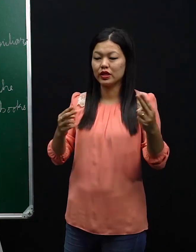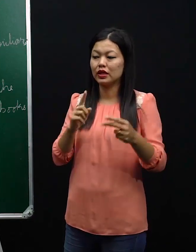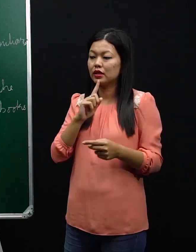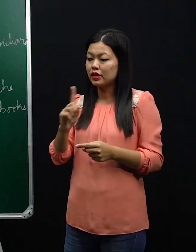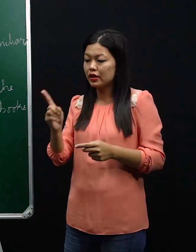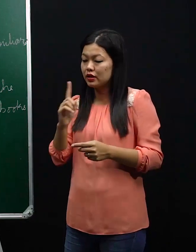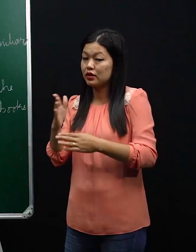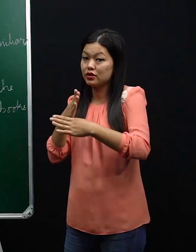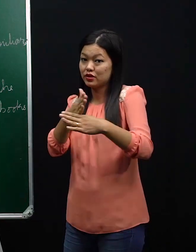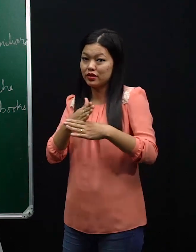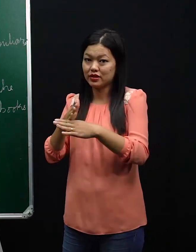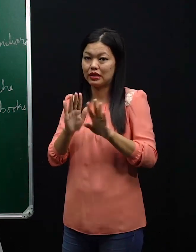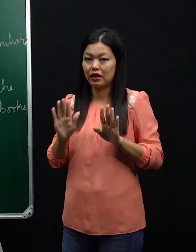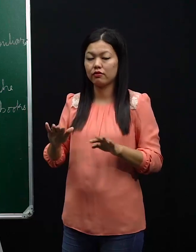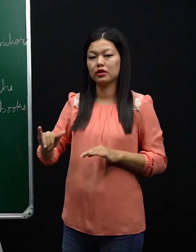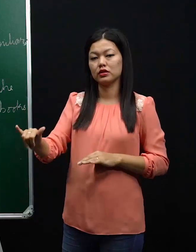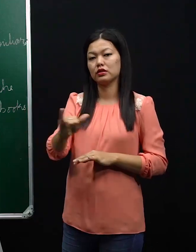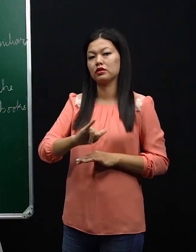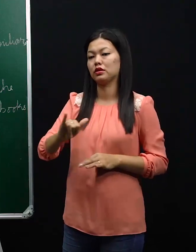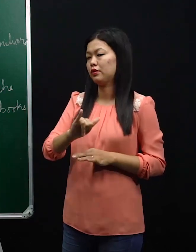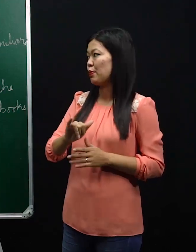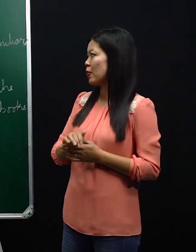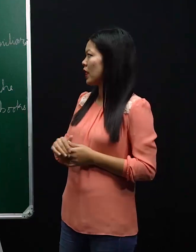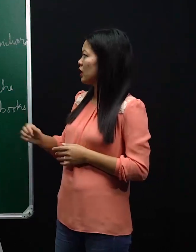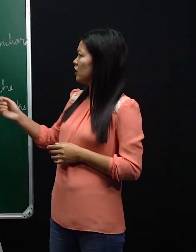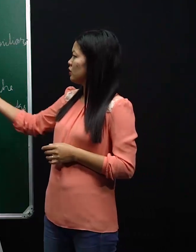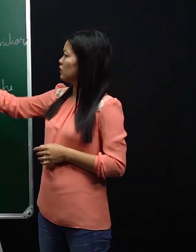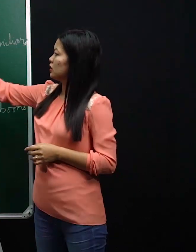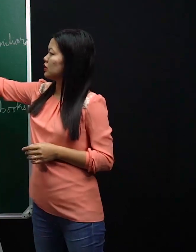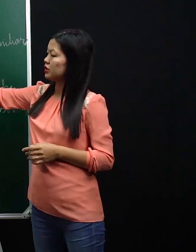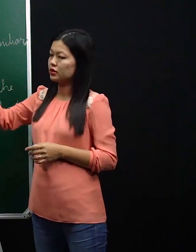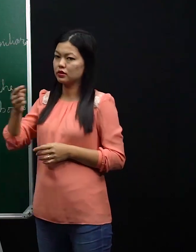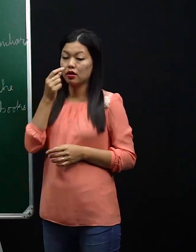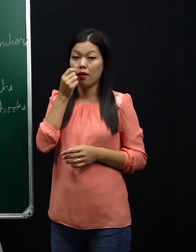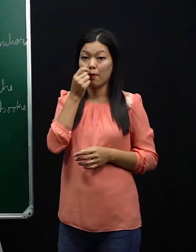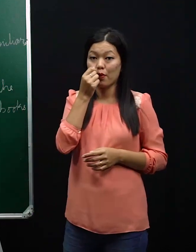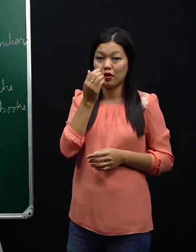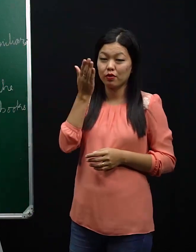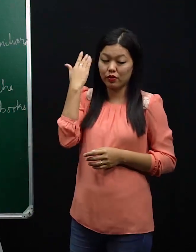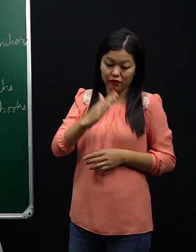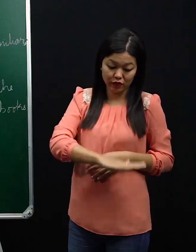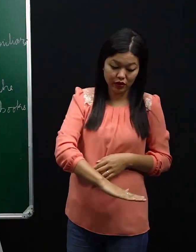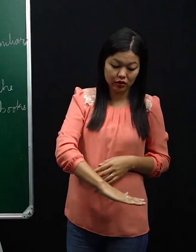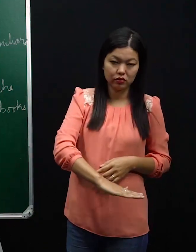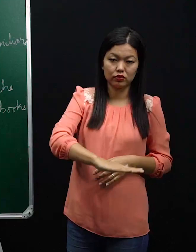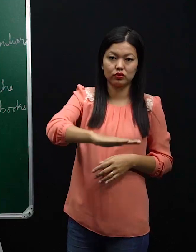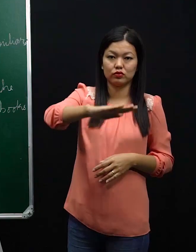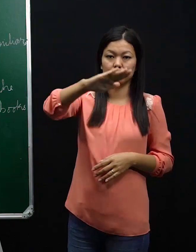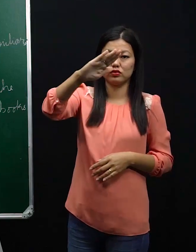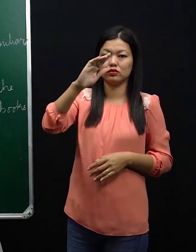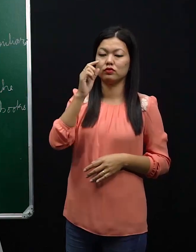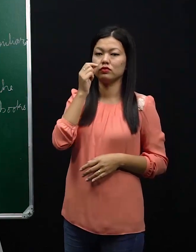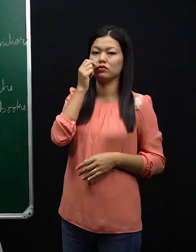same thing happened. He grew up to be a middle-aged man. Middle-aged. And so